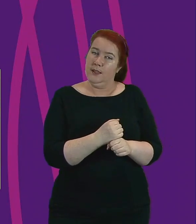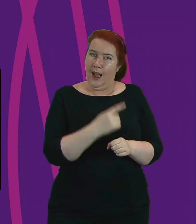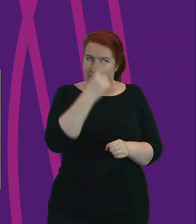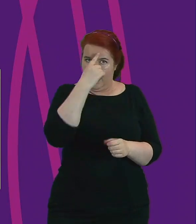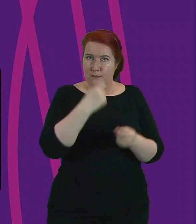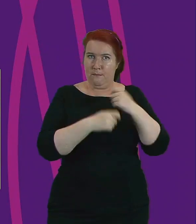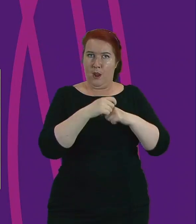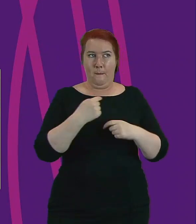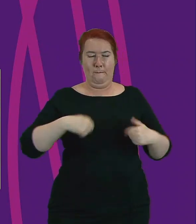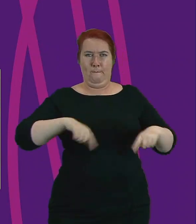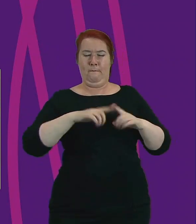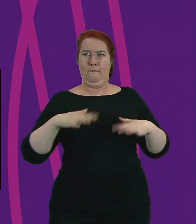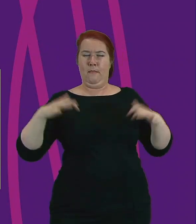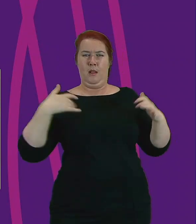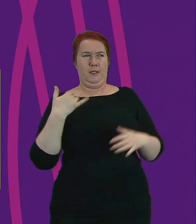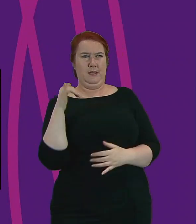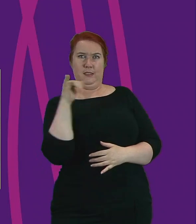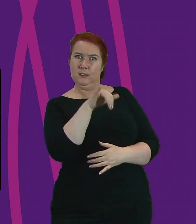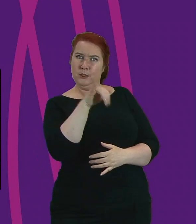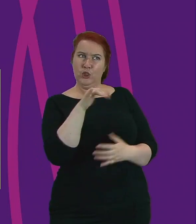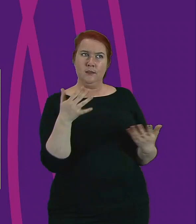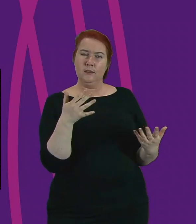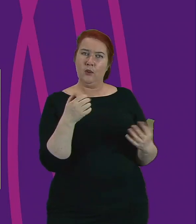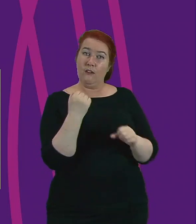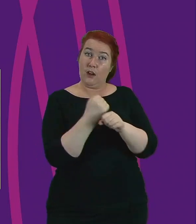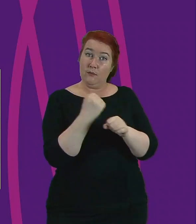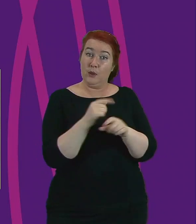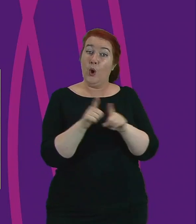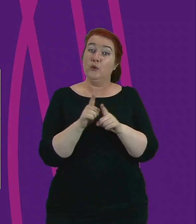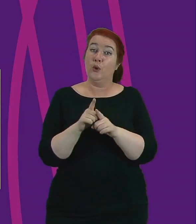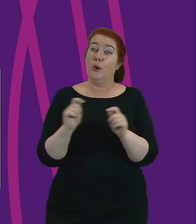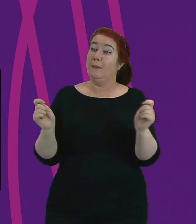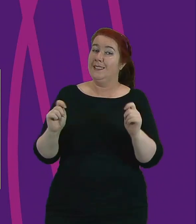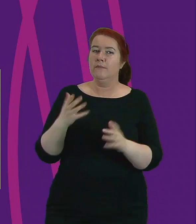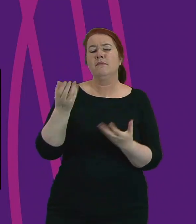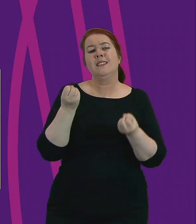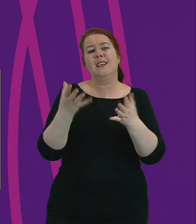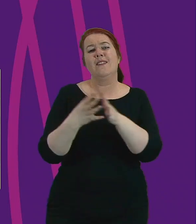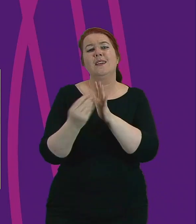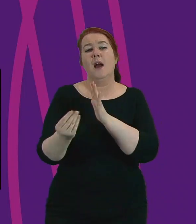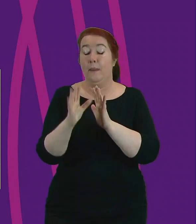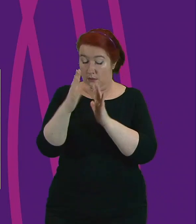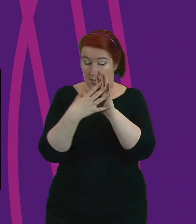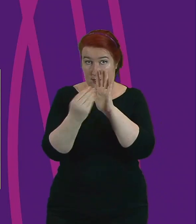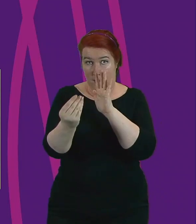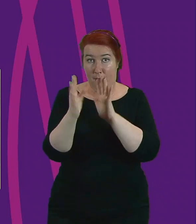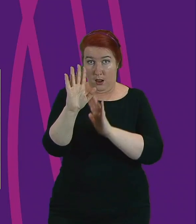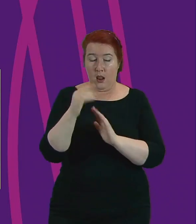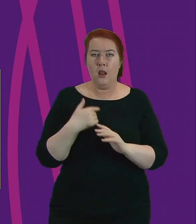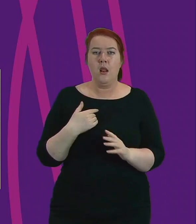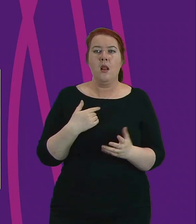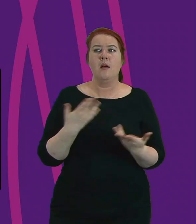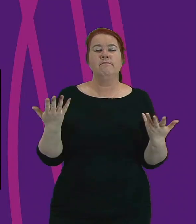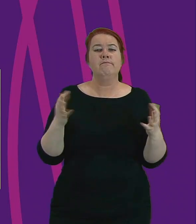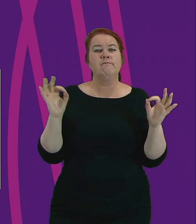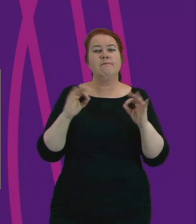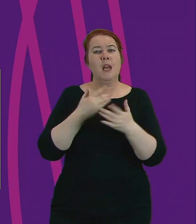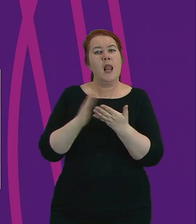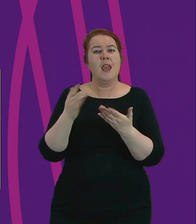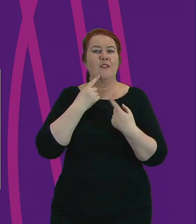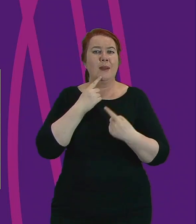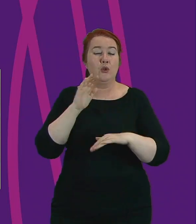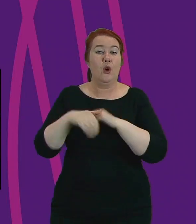suspicion with both parliamentarians and the media. For example, the lack of transparency around the Nike